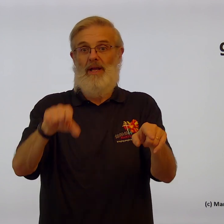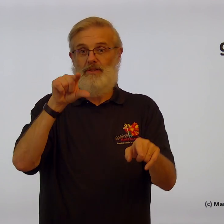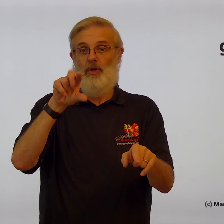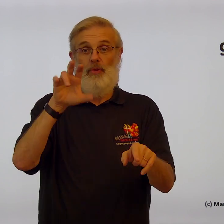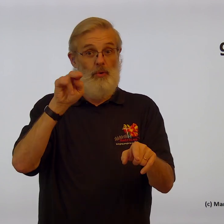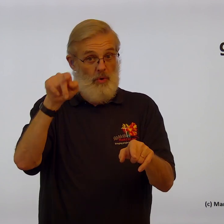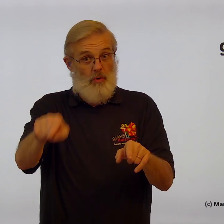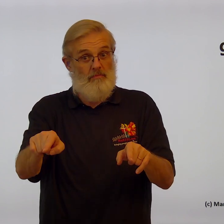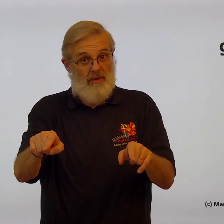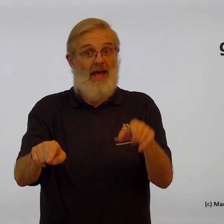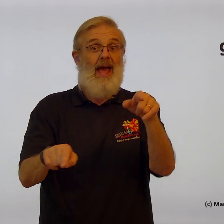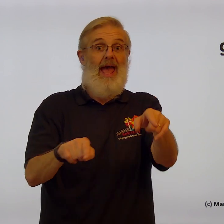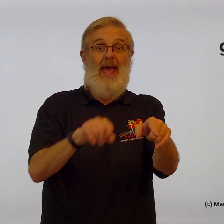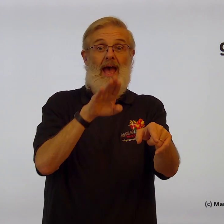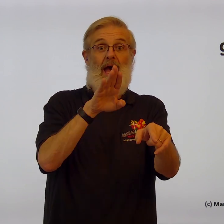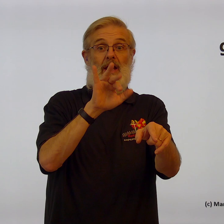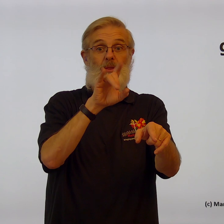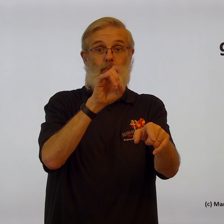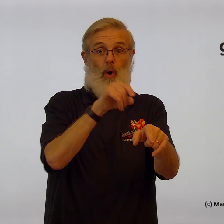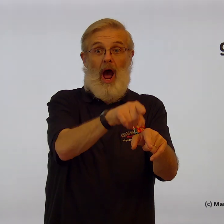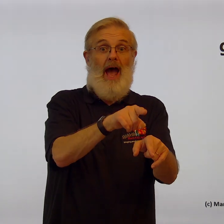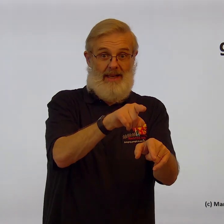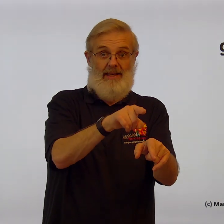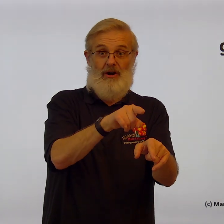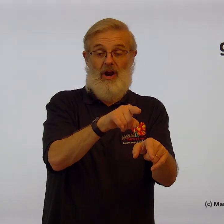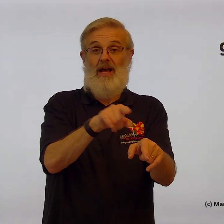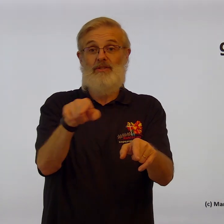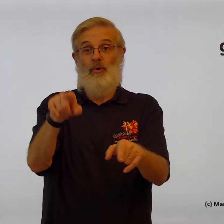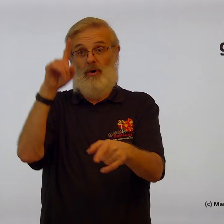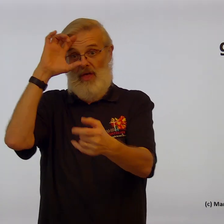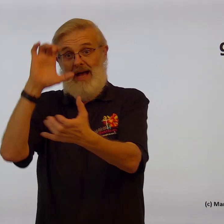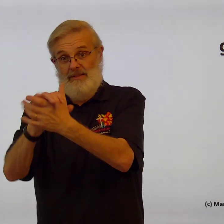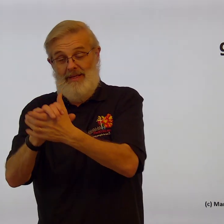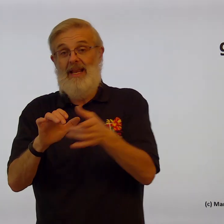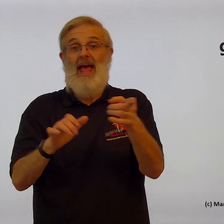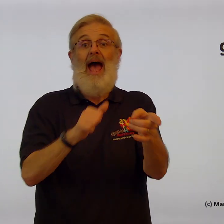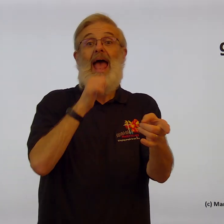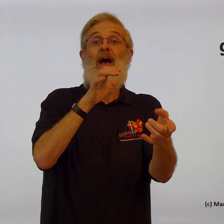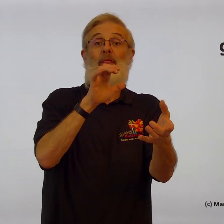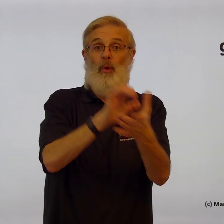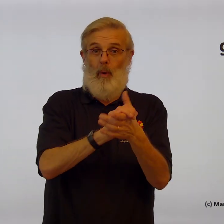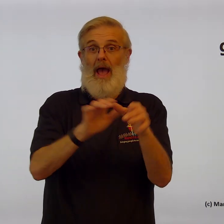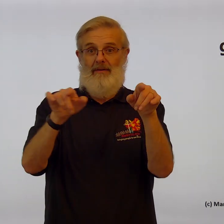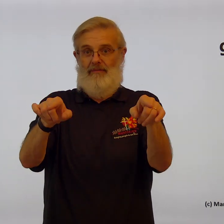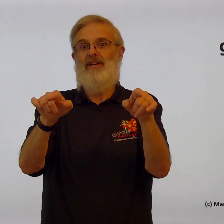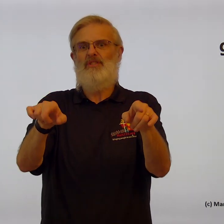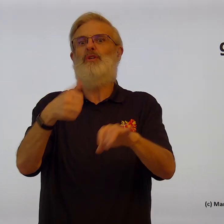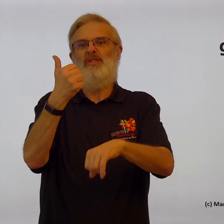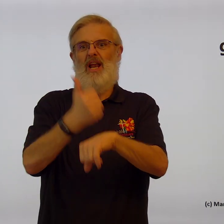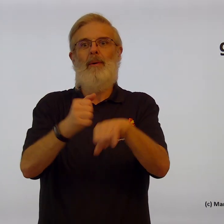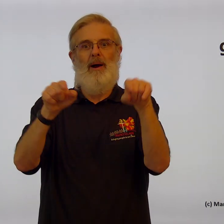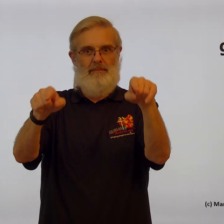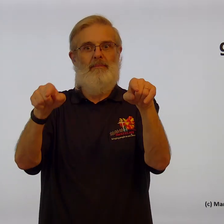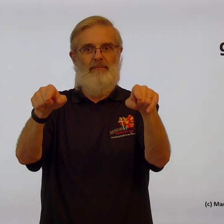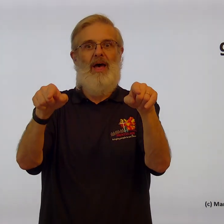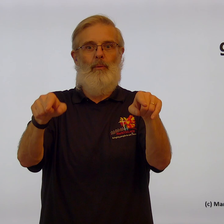so the groom and the bride all right so or the husband and the wife and so you set them up that way